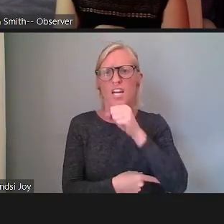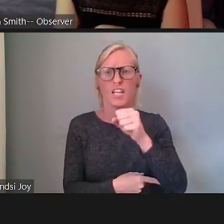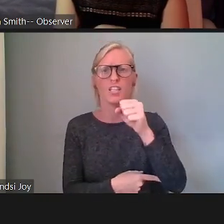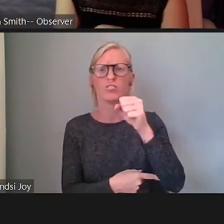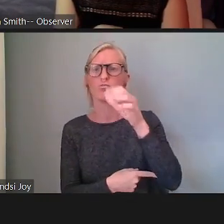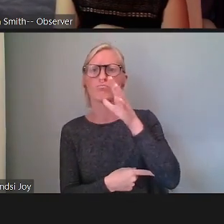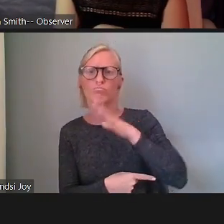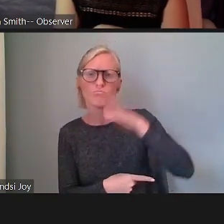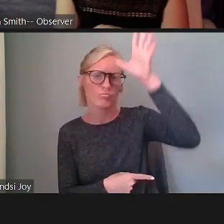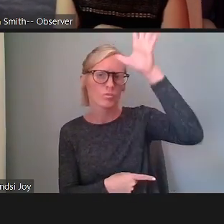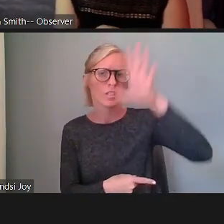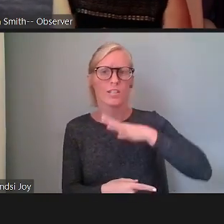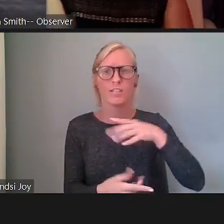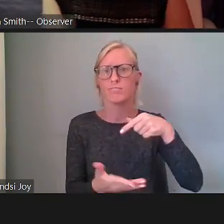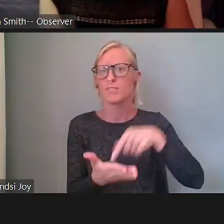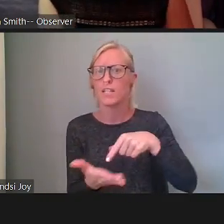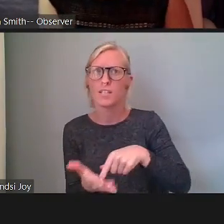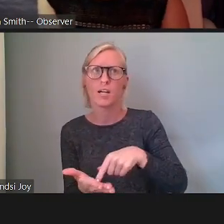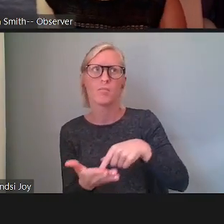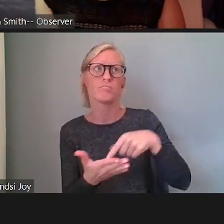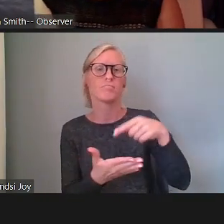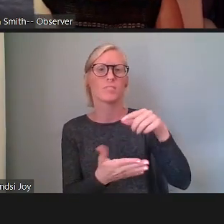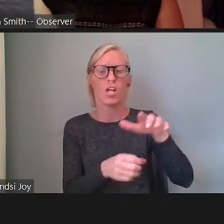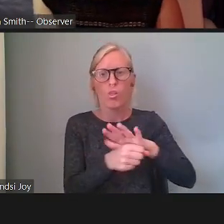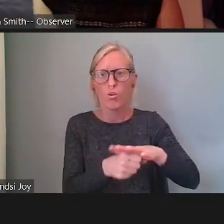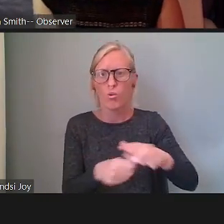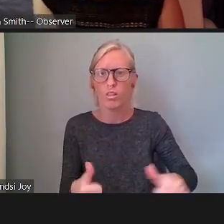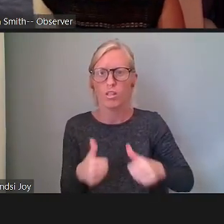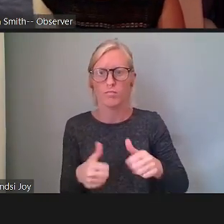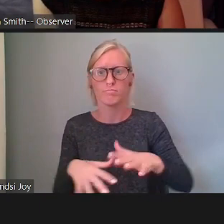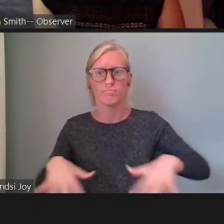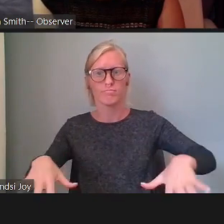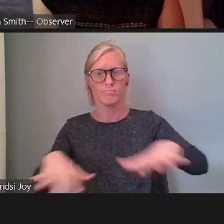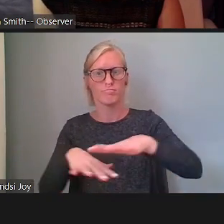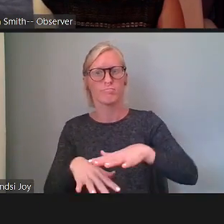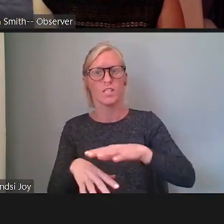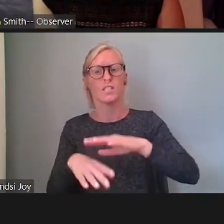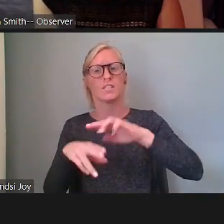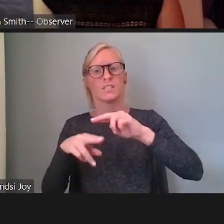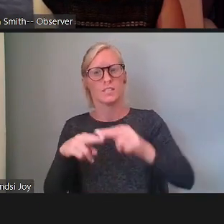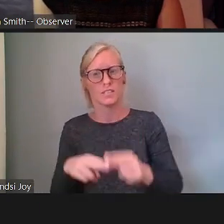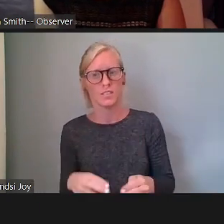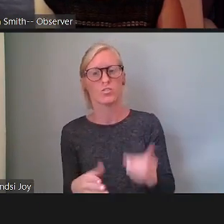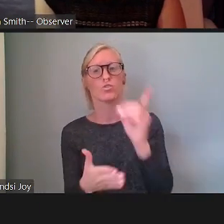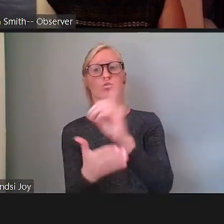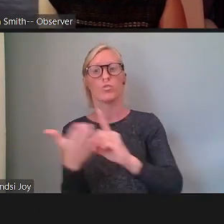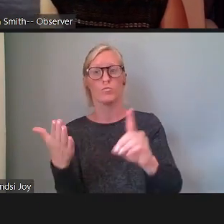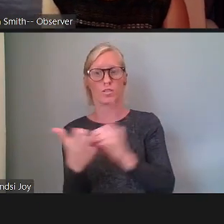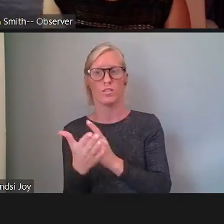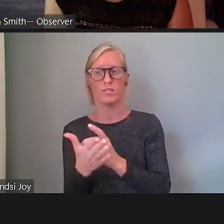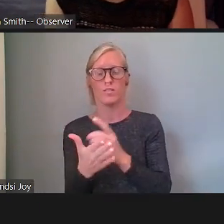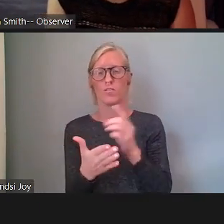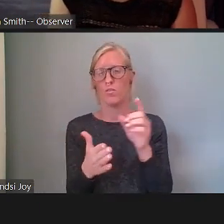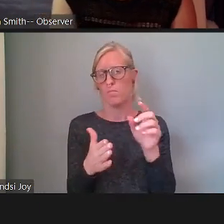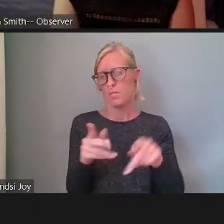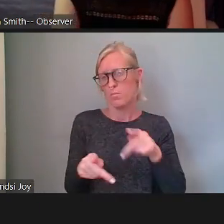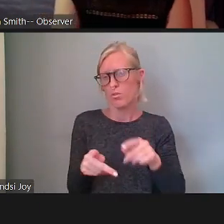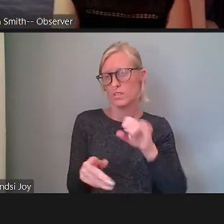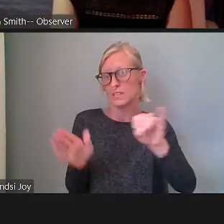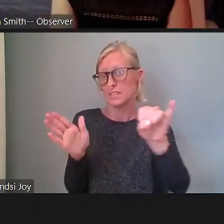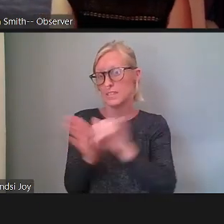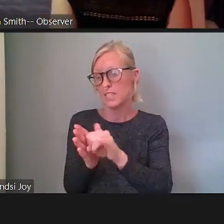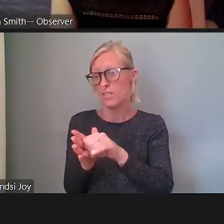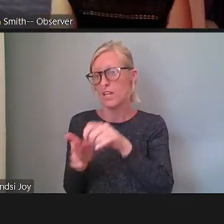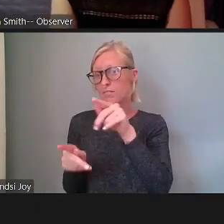can increase the likelihood of discrimination towards people who identify from those groups or who are perceived to